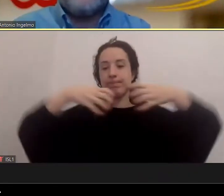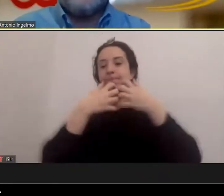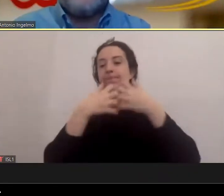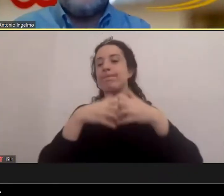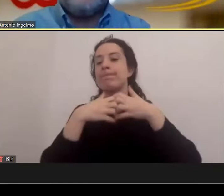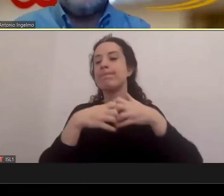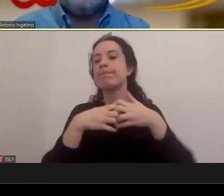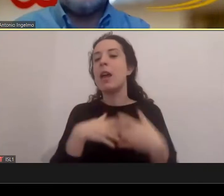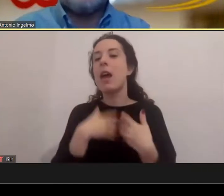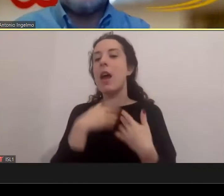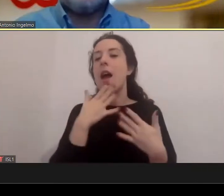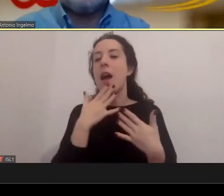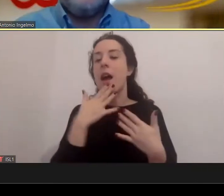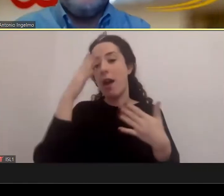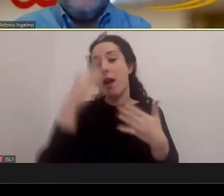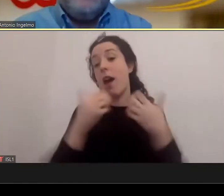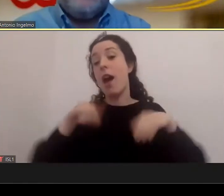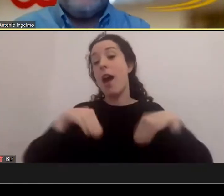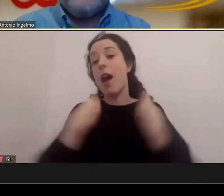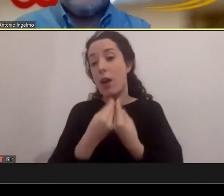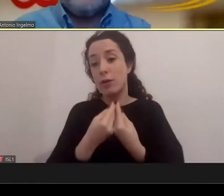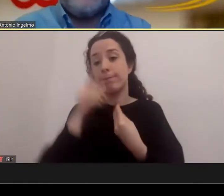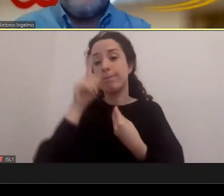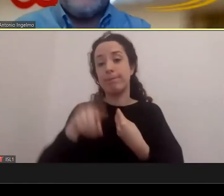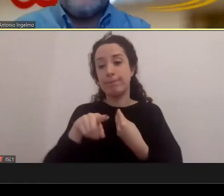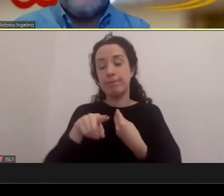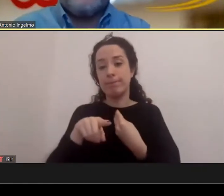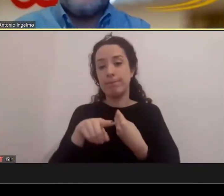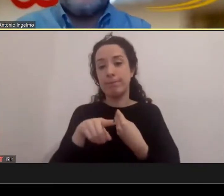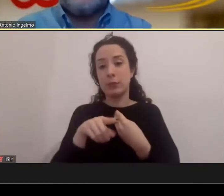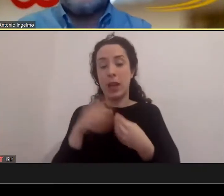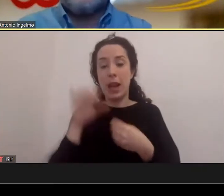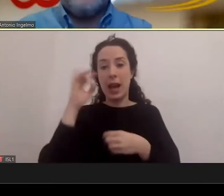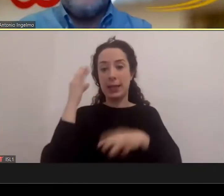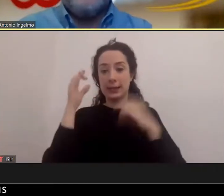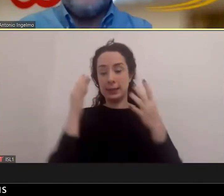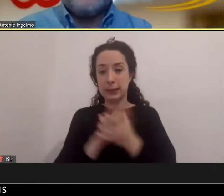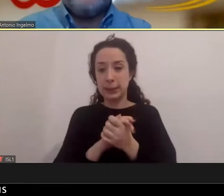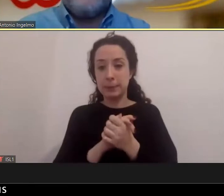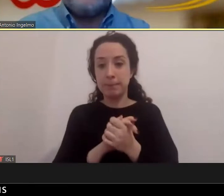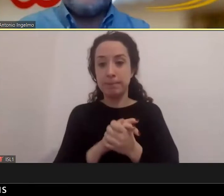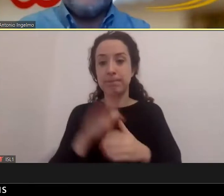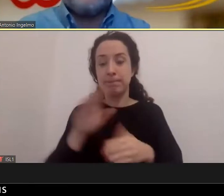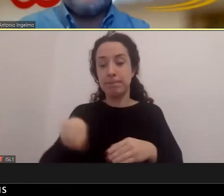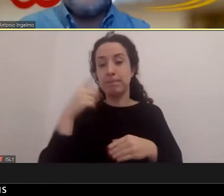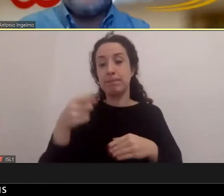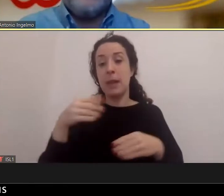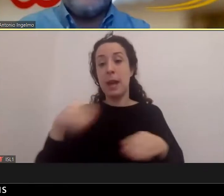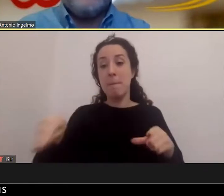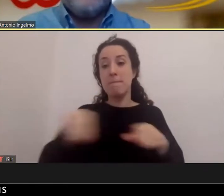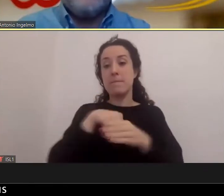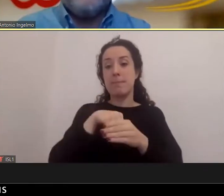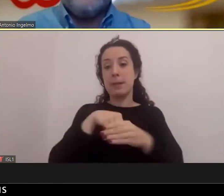main utilities. And then the members of the consortium that is running